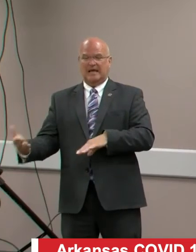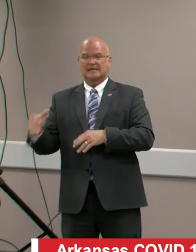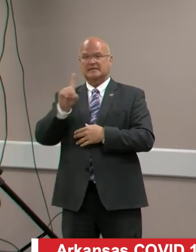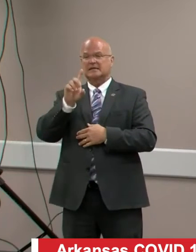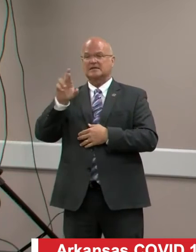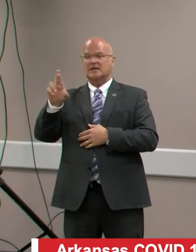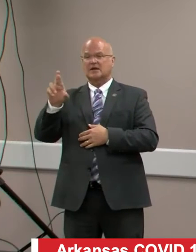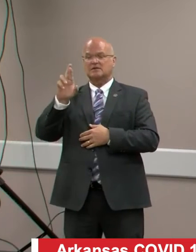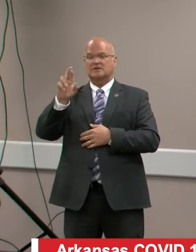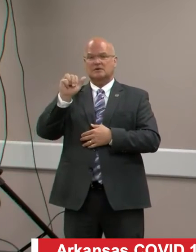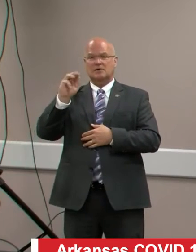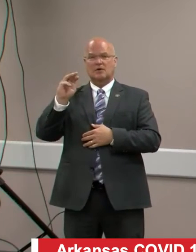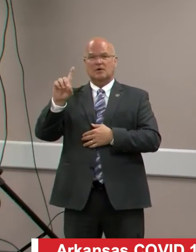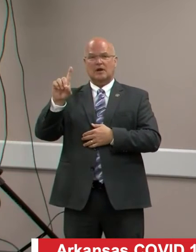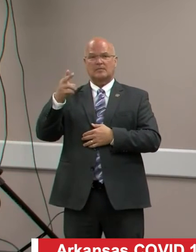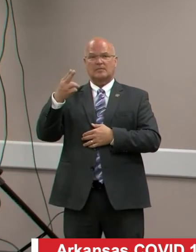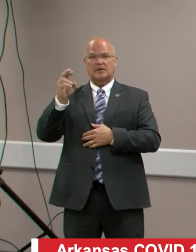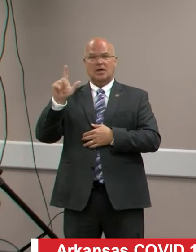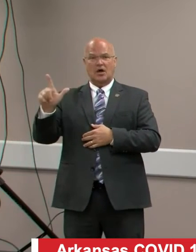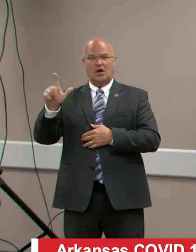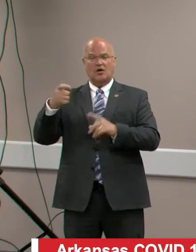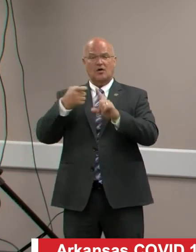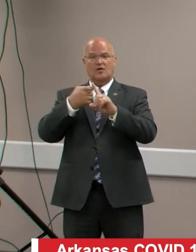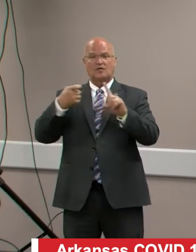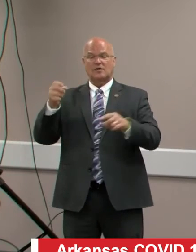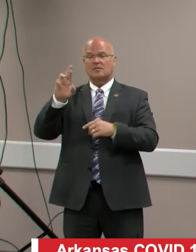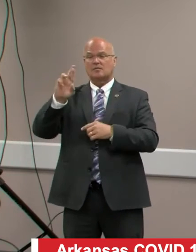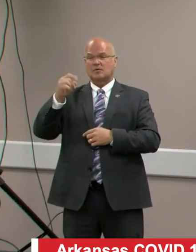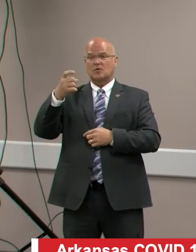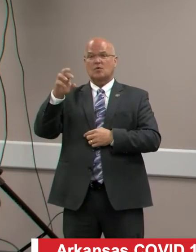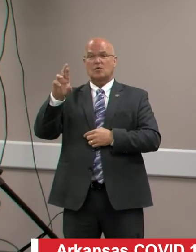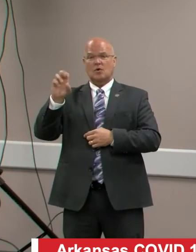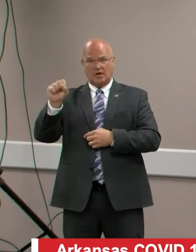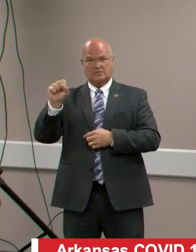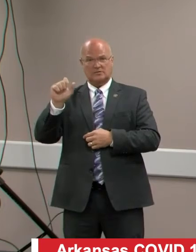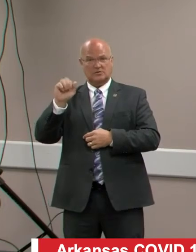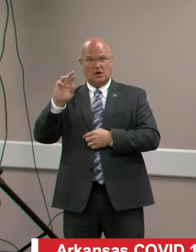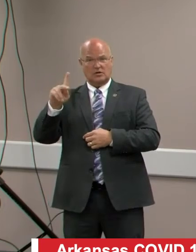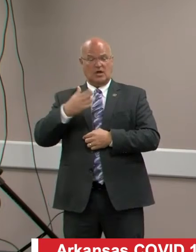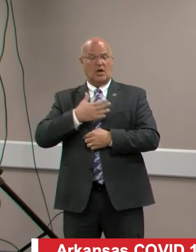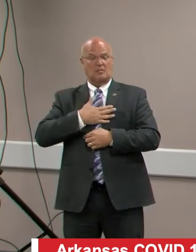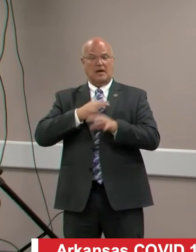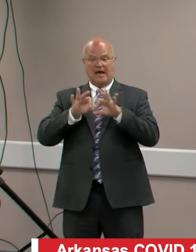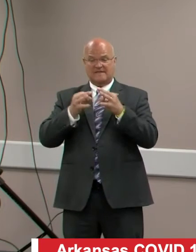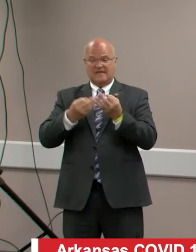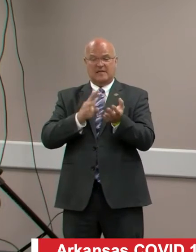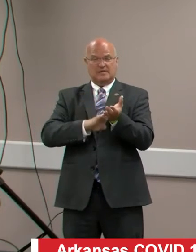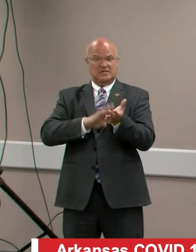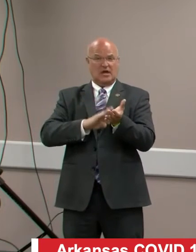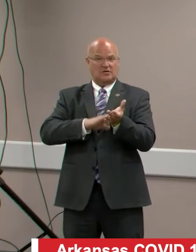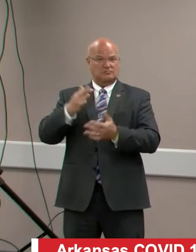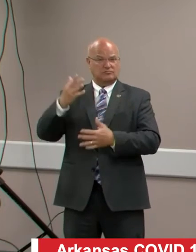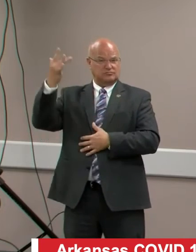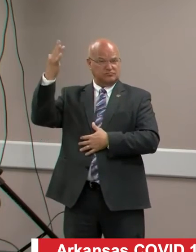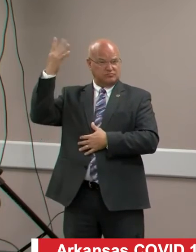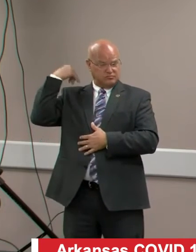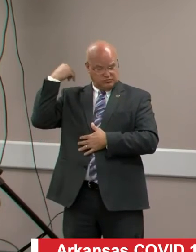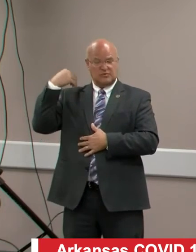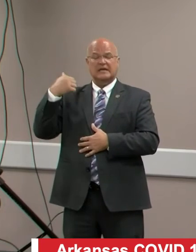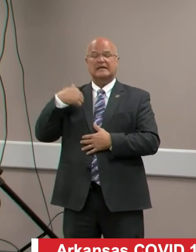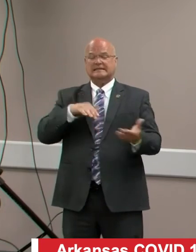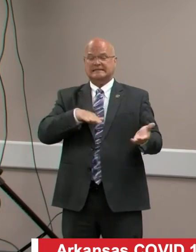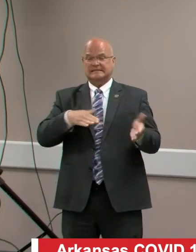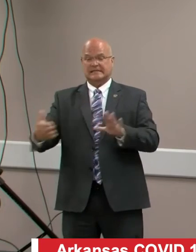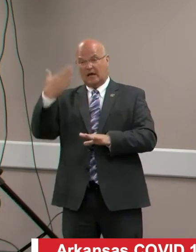Raymond Hull of Rogers, Arkansas, who was my family physician years ago, has passed away because